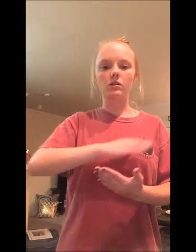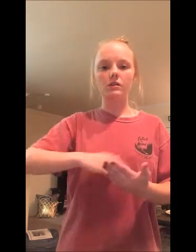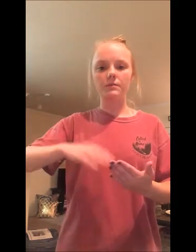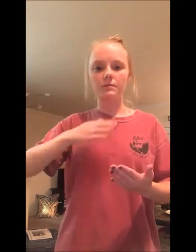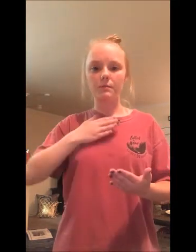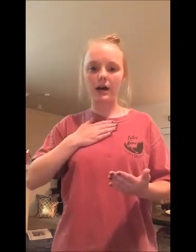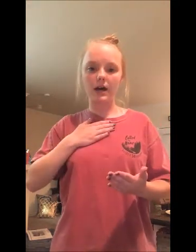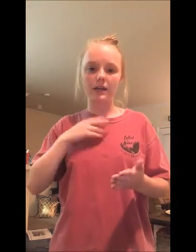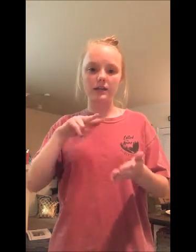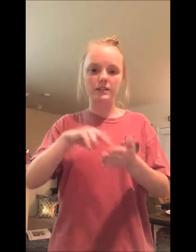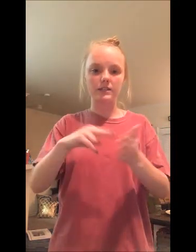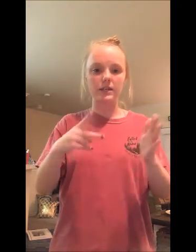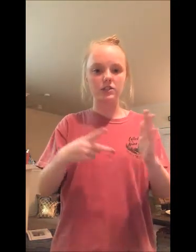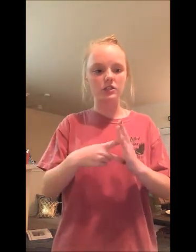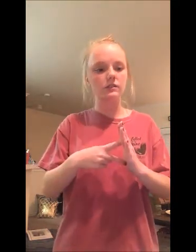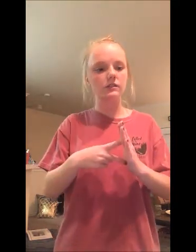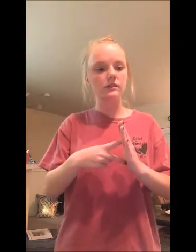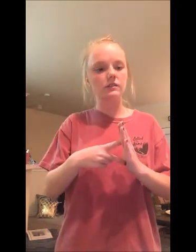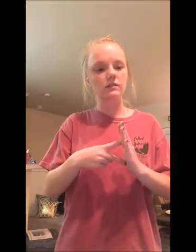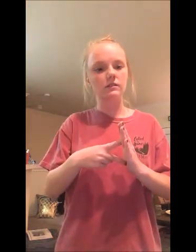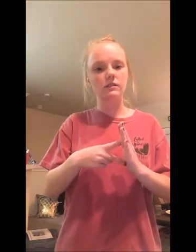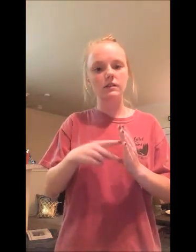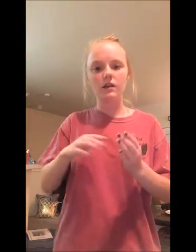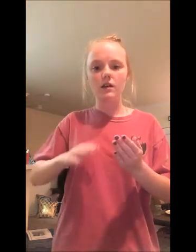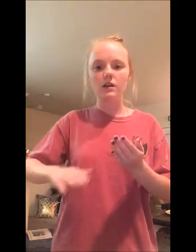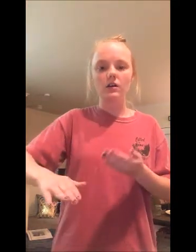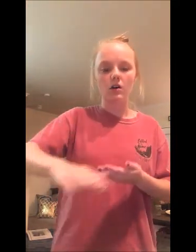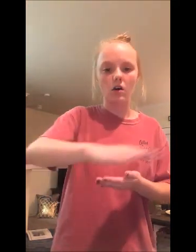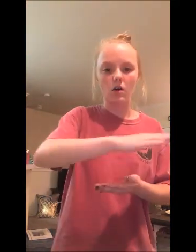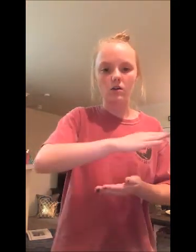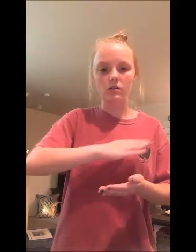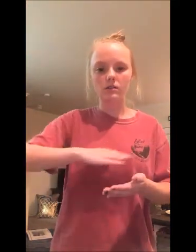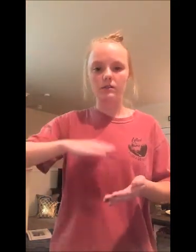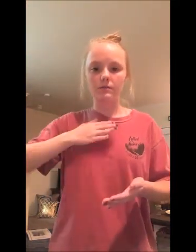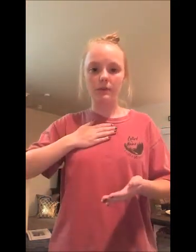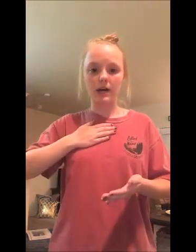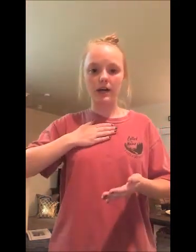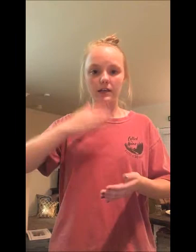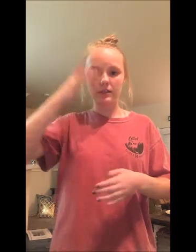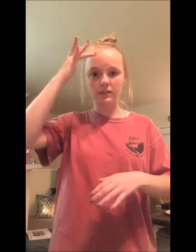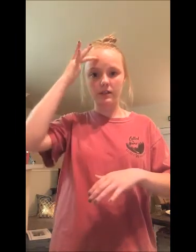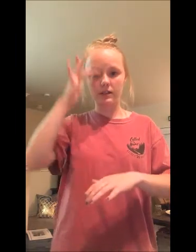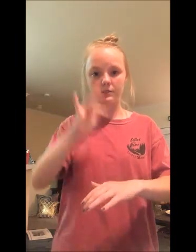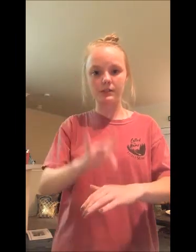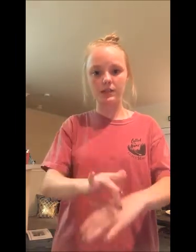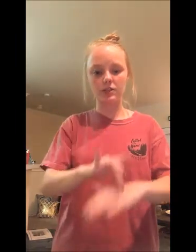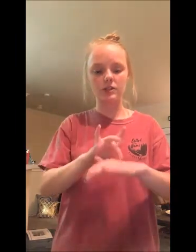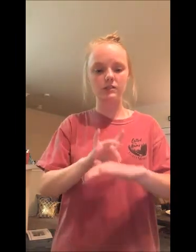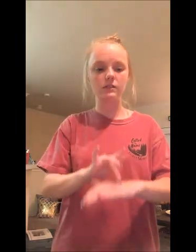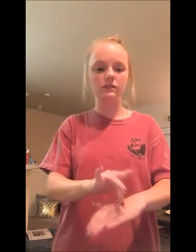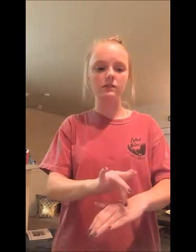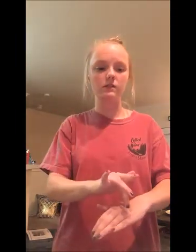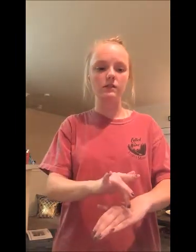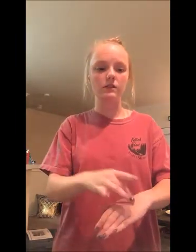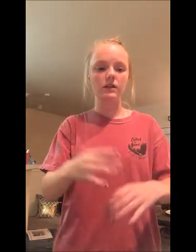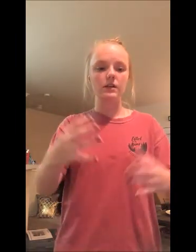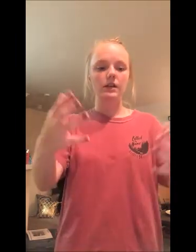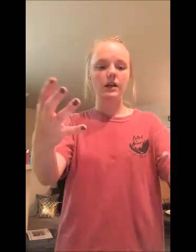all my intentions, all my obsessions.